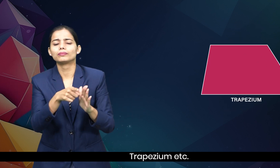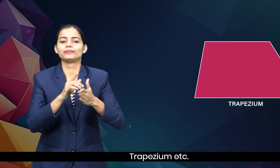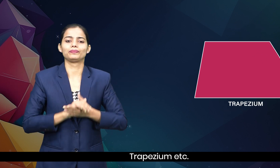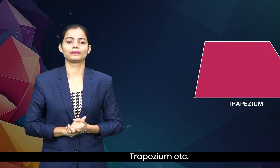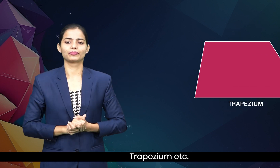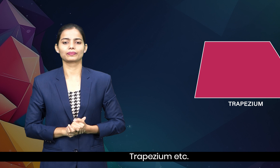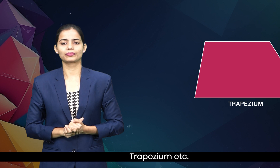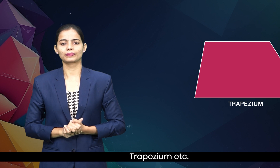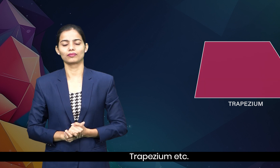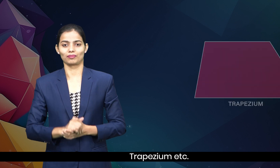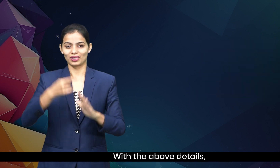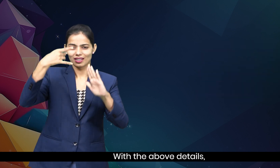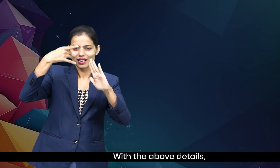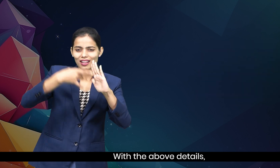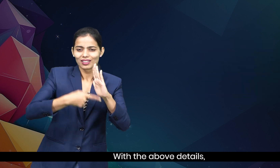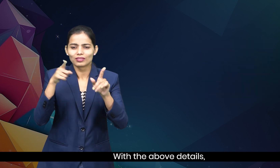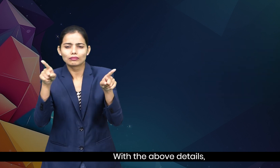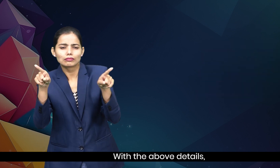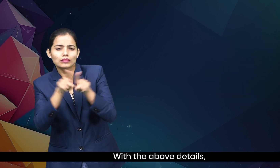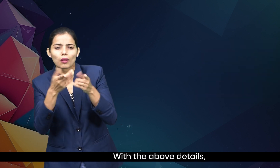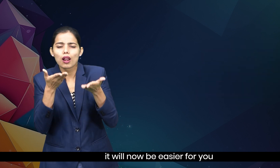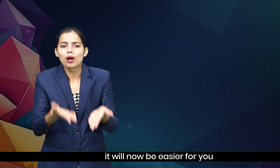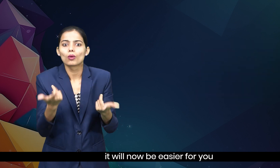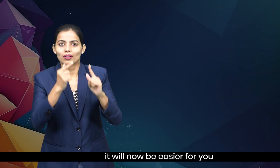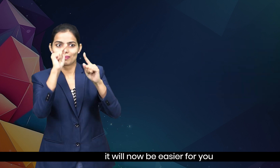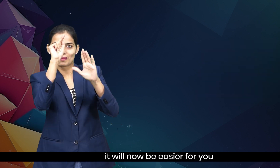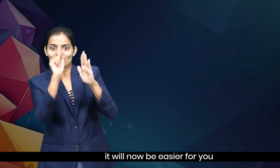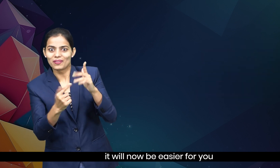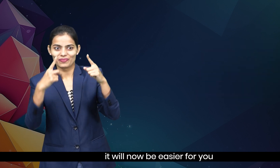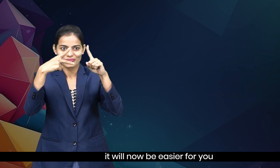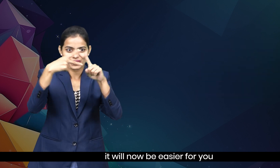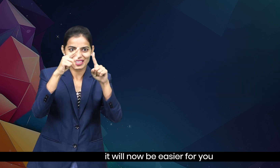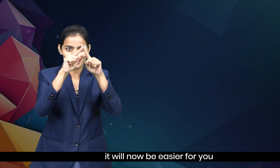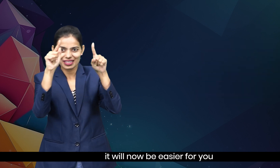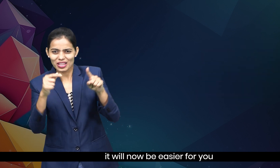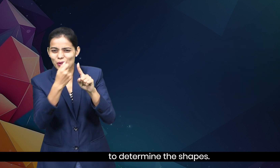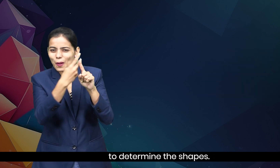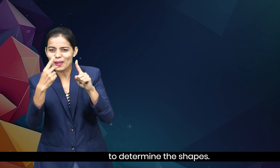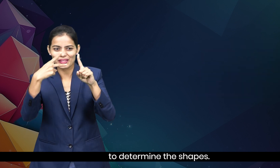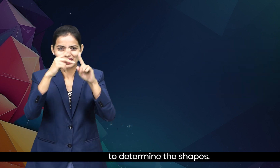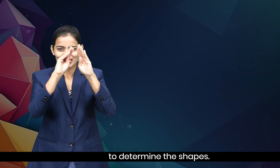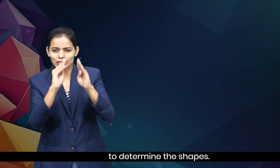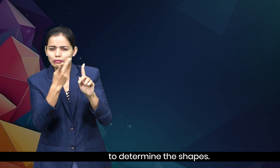trapezium, etc. With the above details, it will now be easier for you to determine the